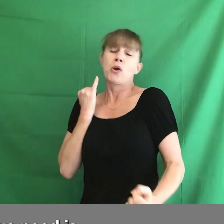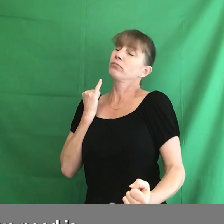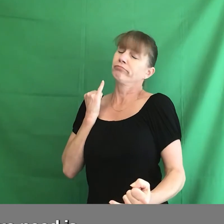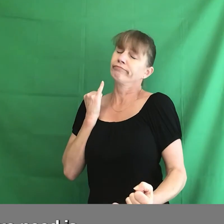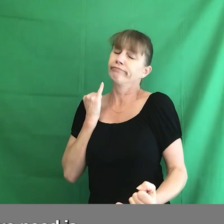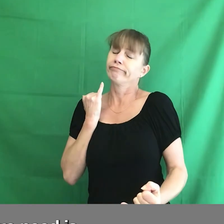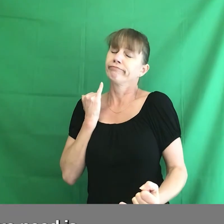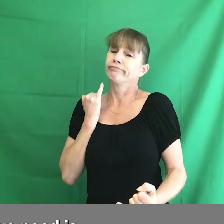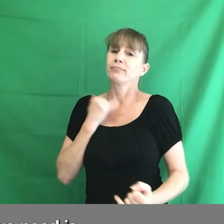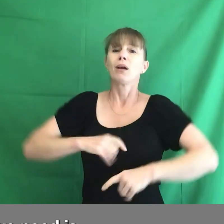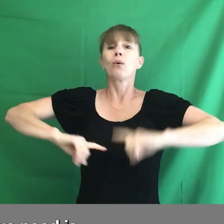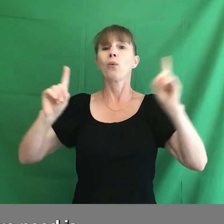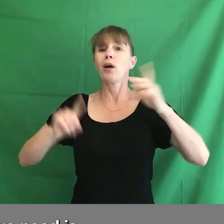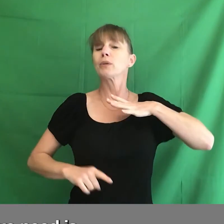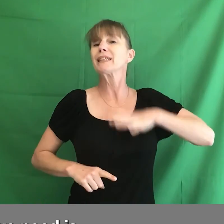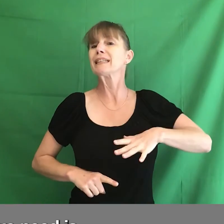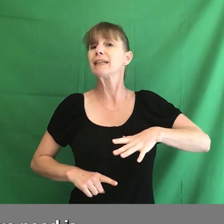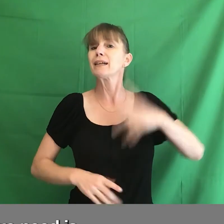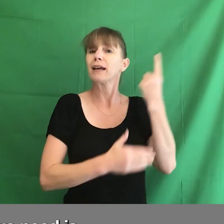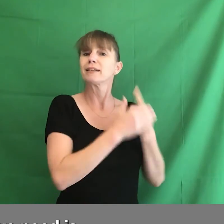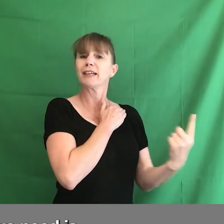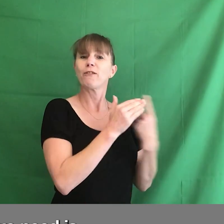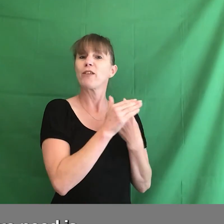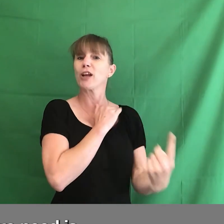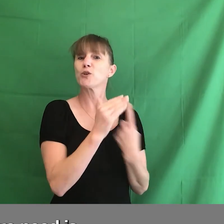worse. Big breath. What we need is